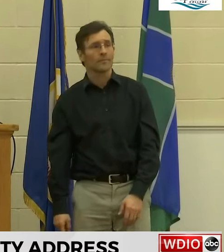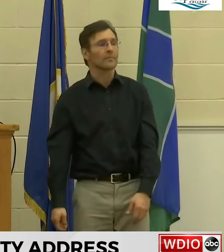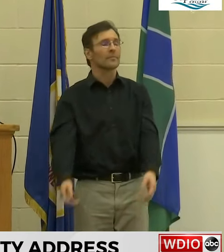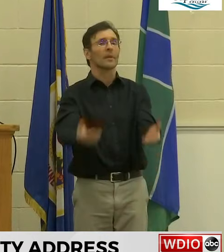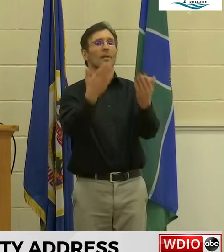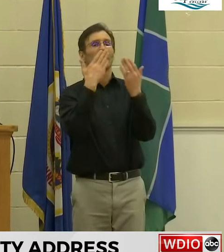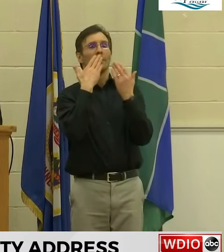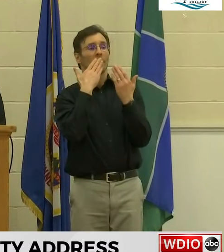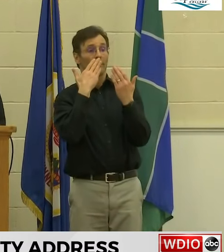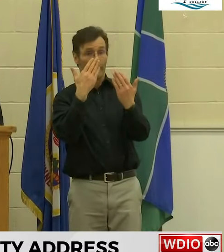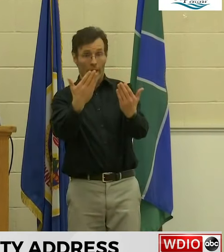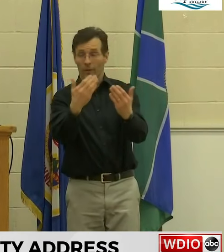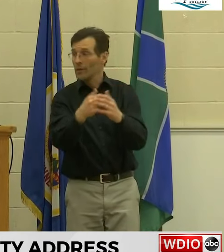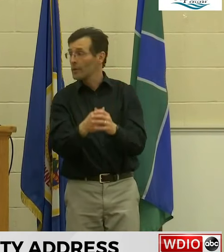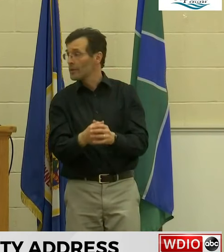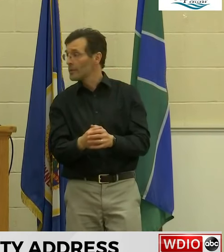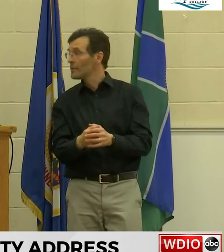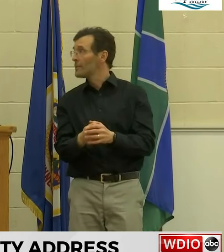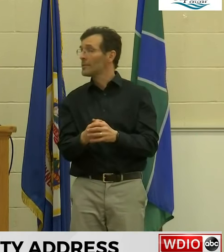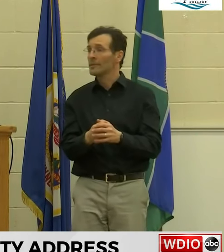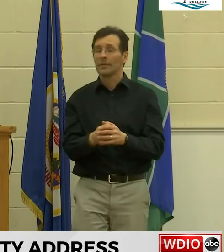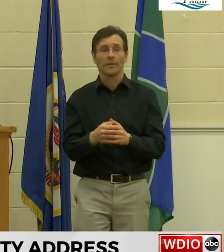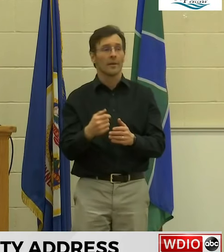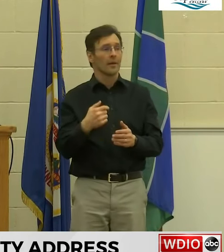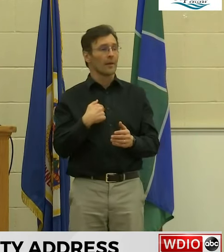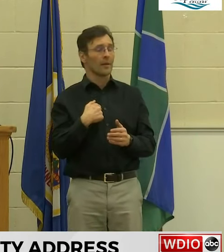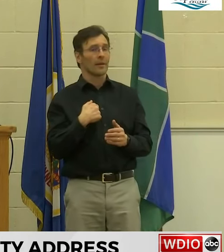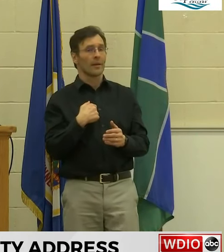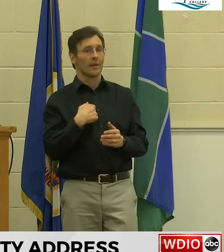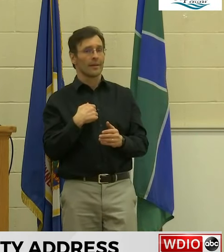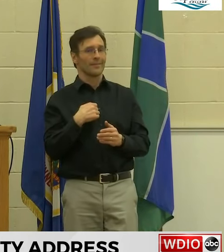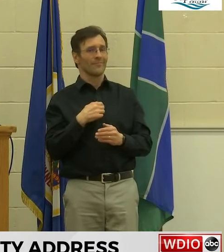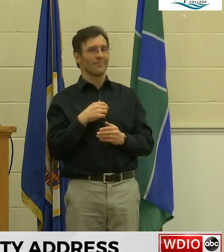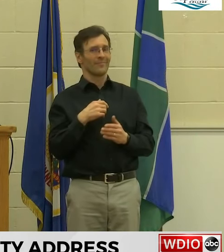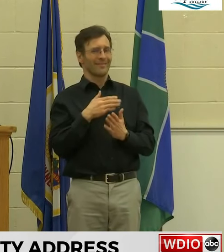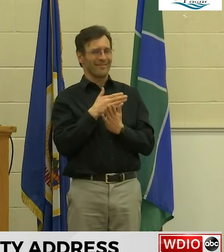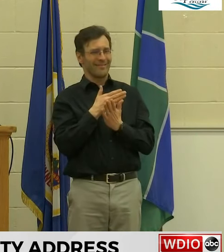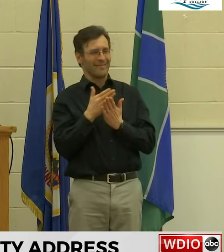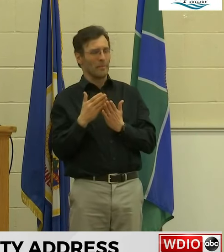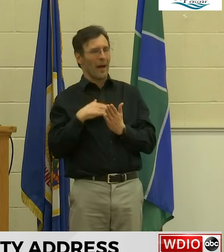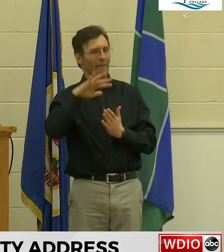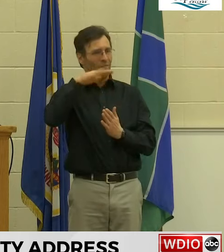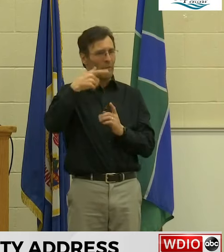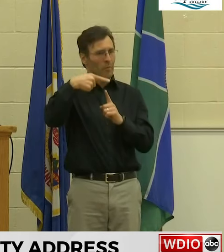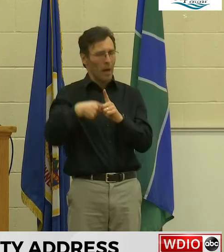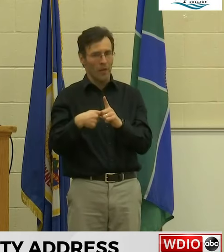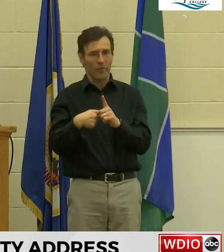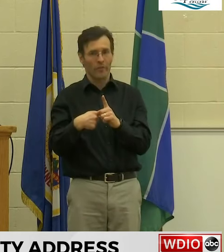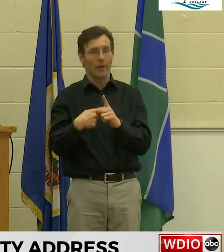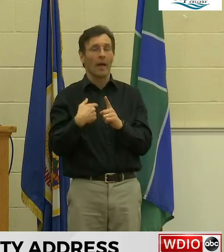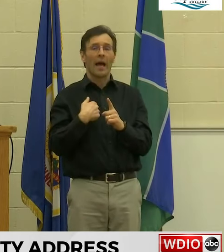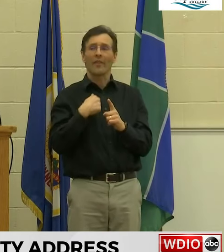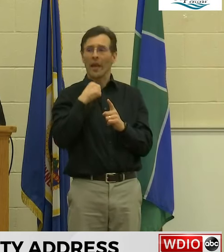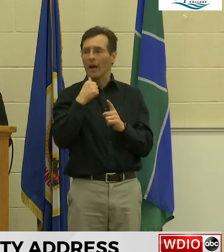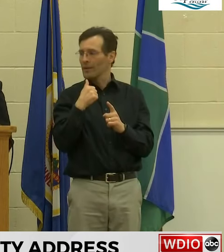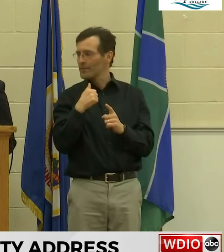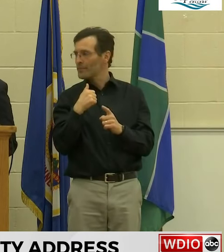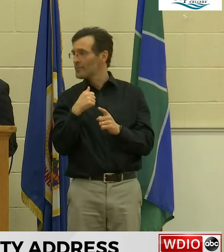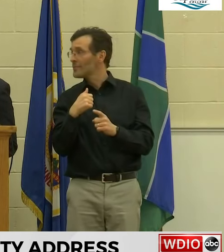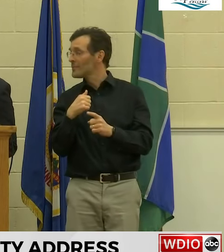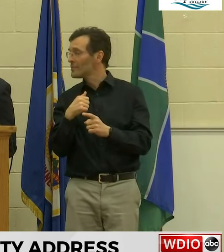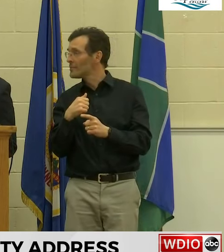Thank you. I am finishing my fifth month on the job, and I've had already the unfortunate